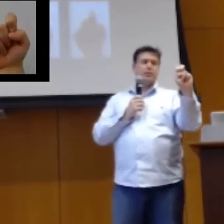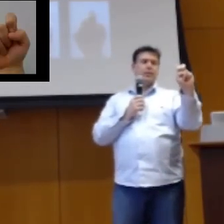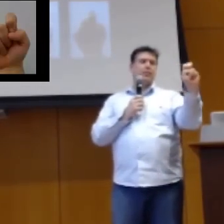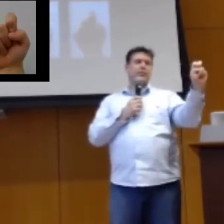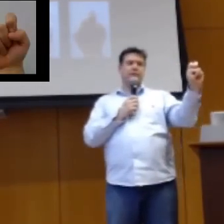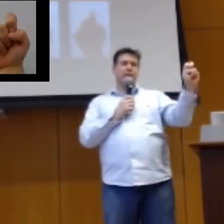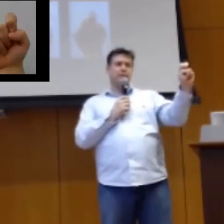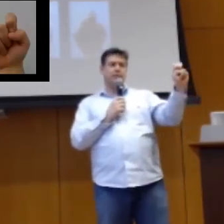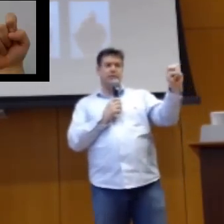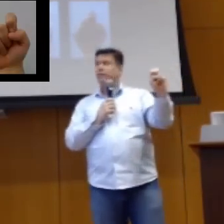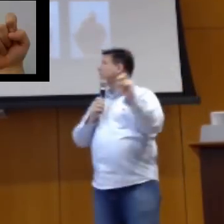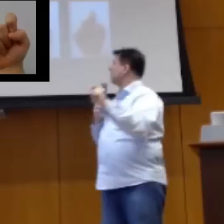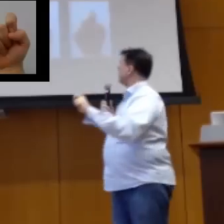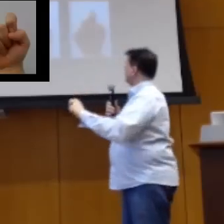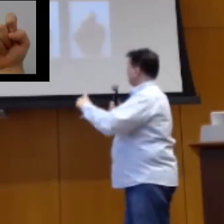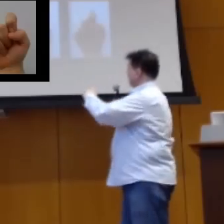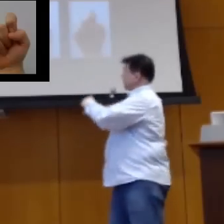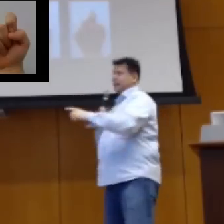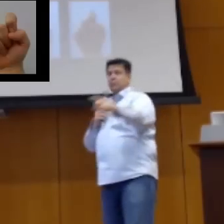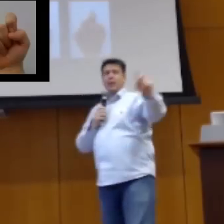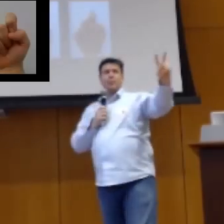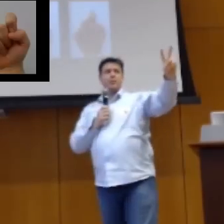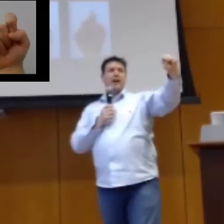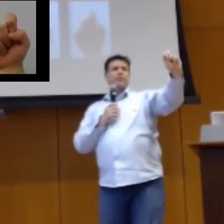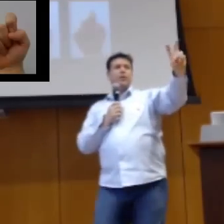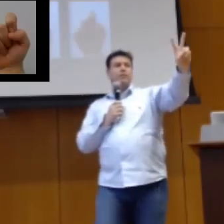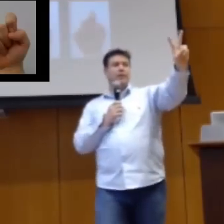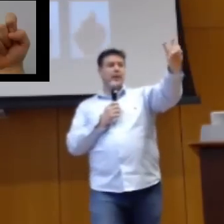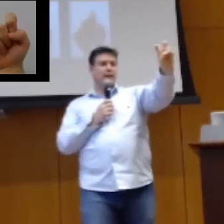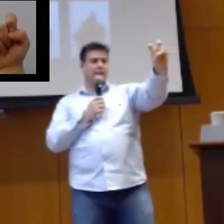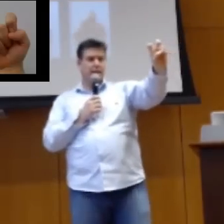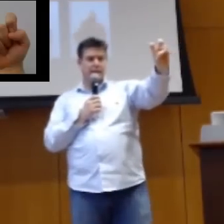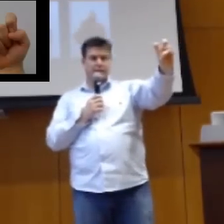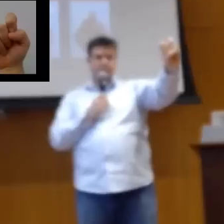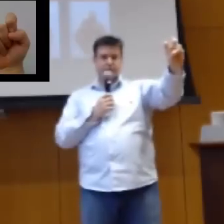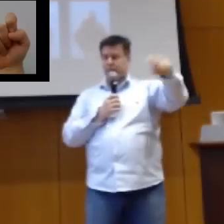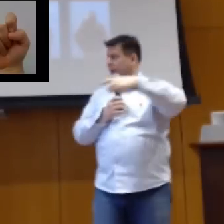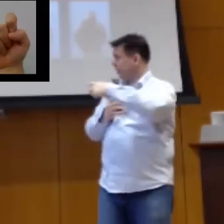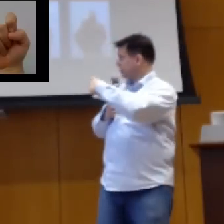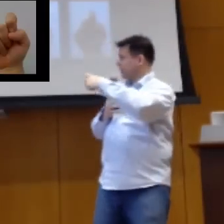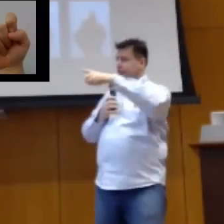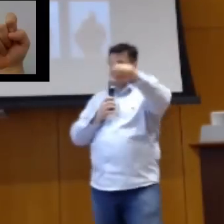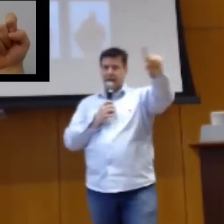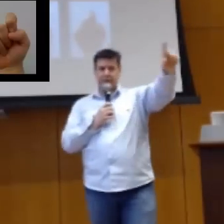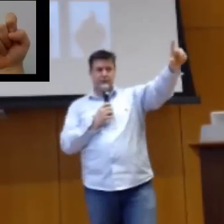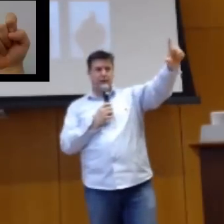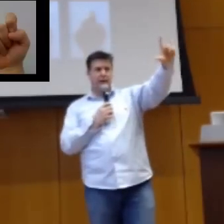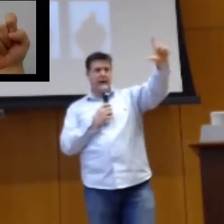The parts have different outlooks. This next one happens after a V. And the next one happens after an